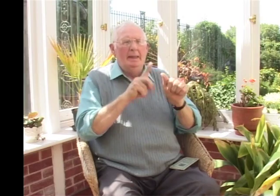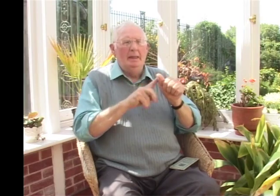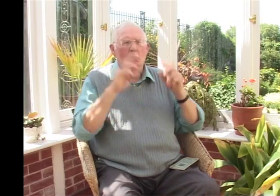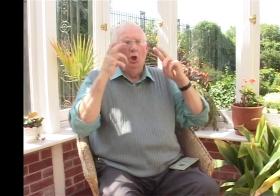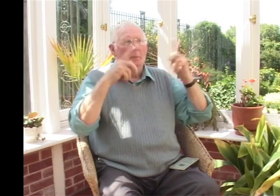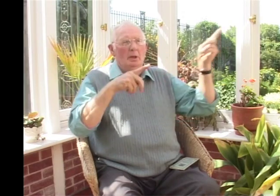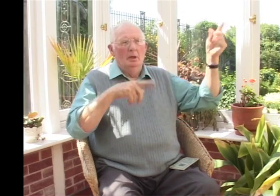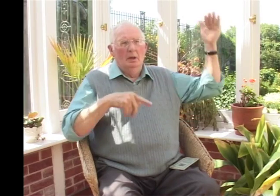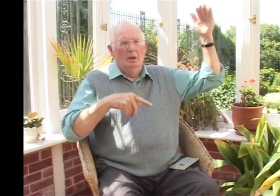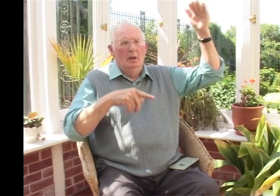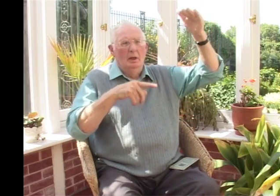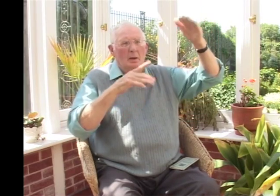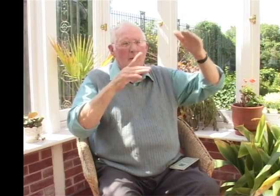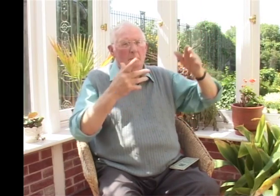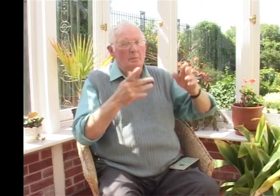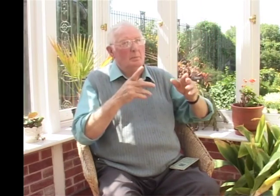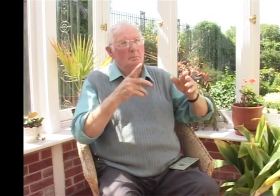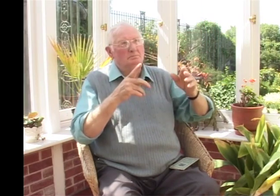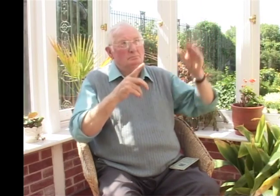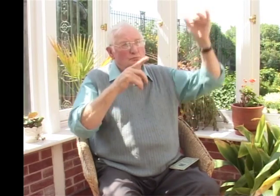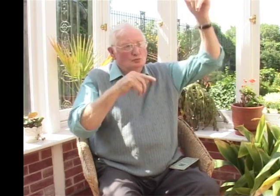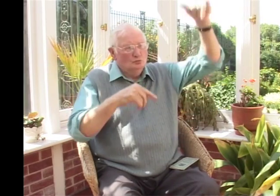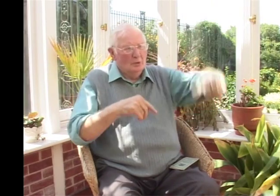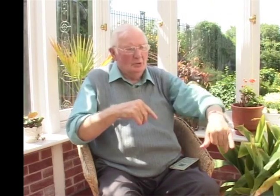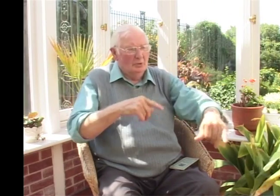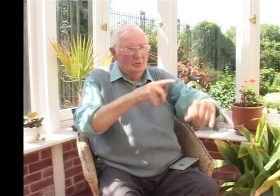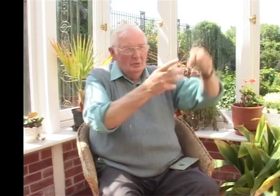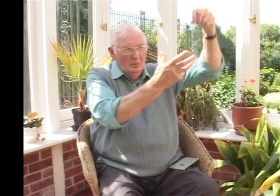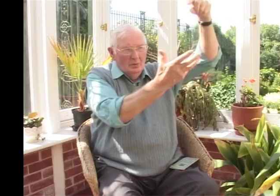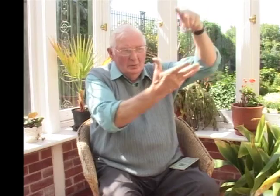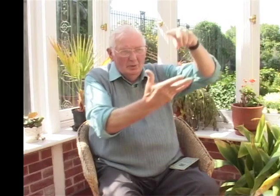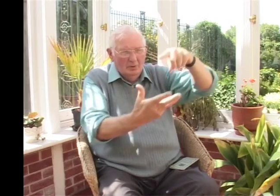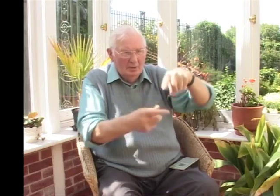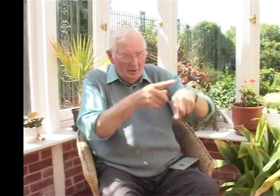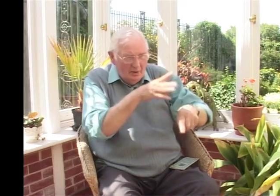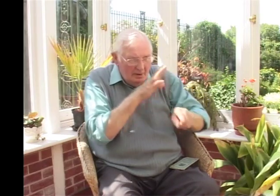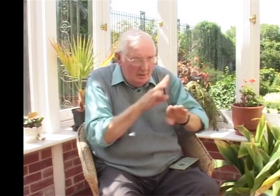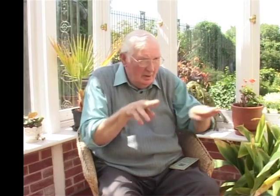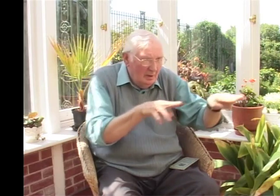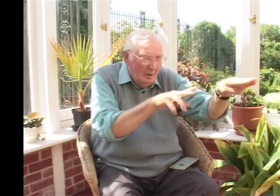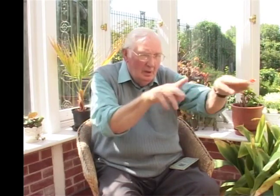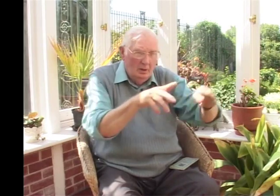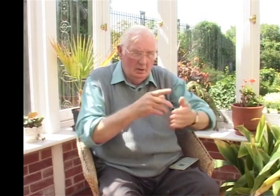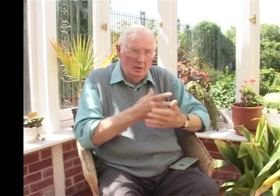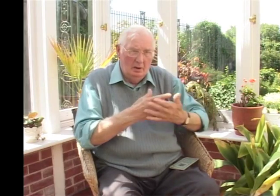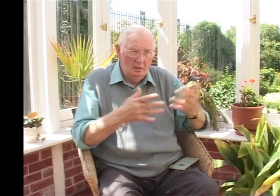They checked to see if you was a spy. They used to have Germans fly over and parachute down from the planes, so a lot of people used